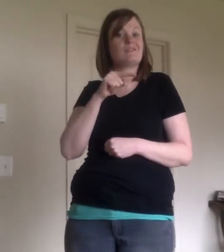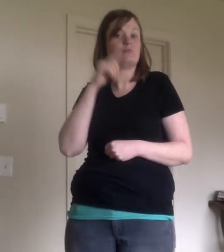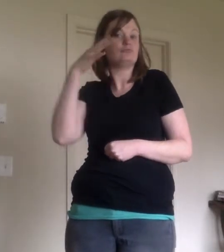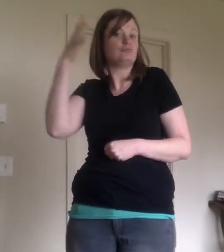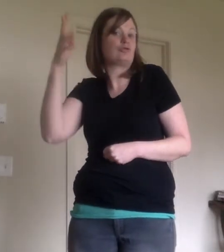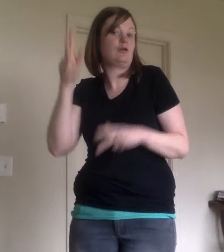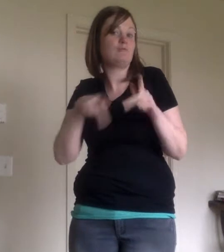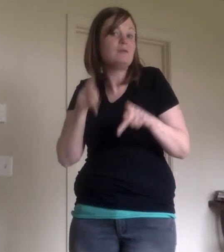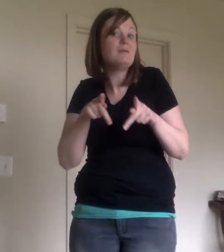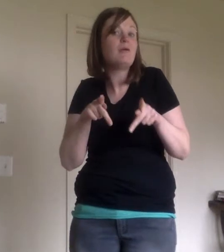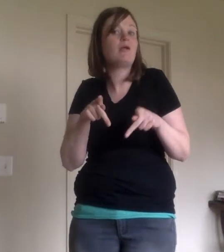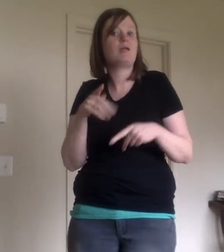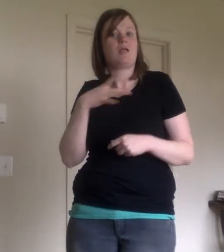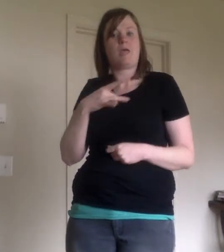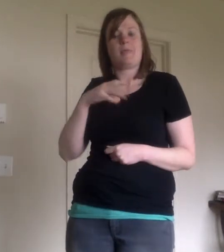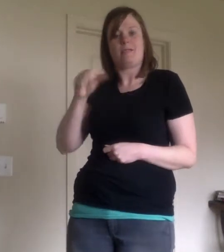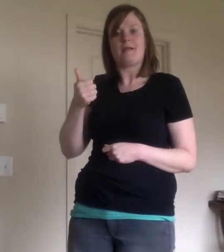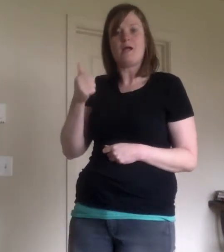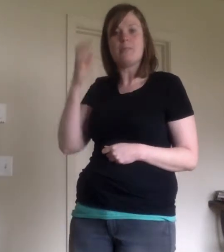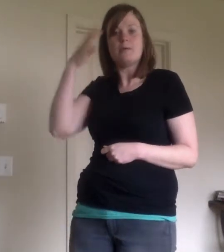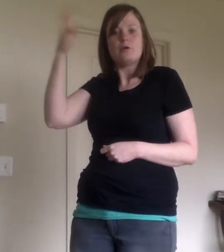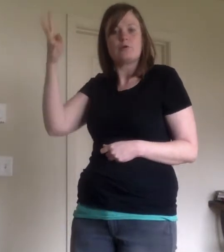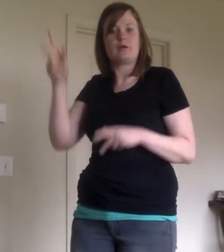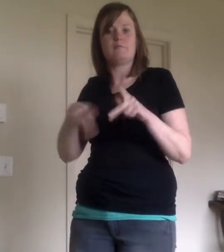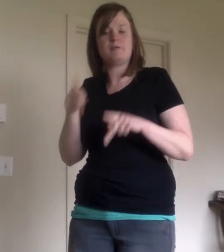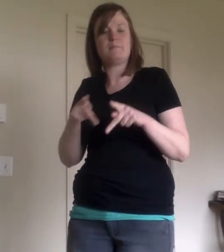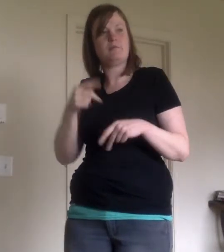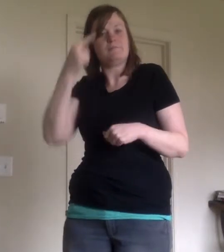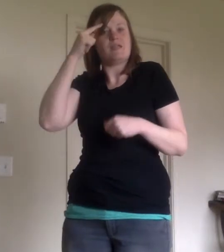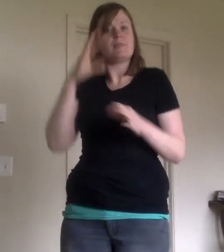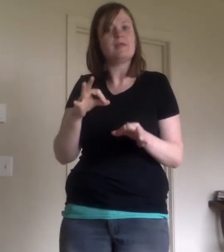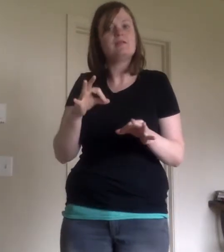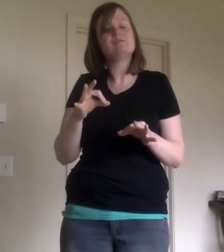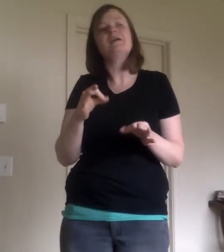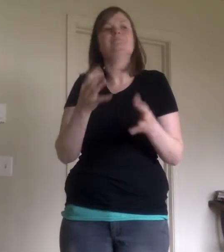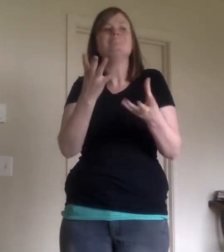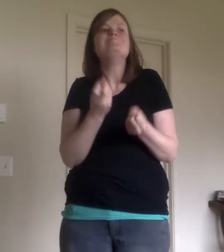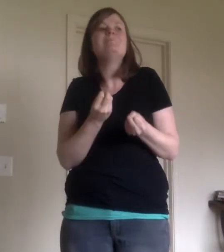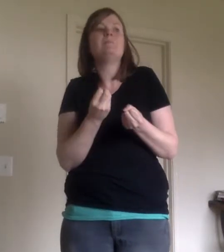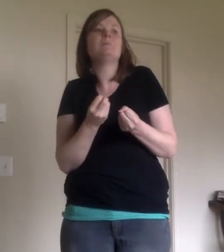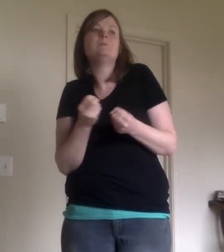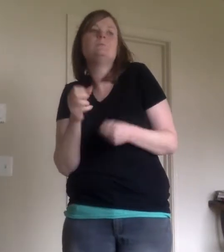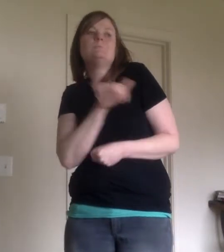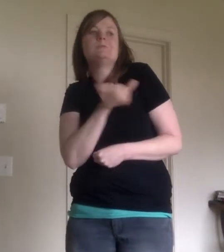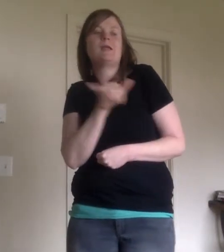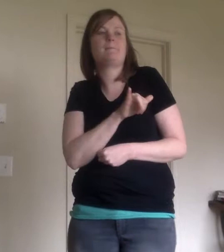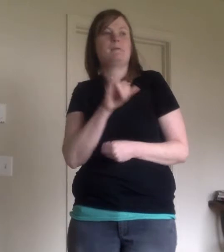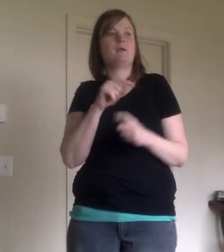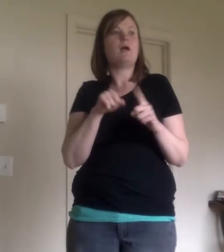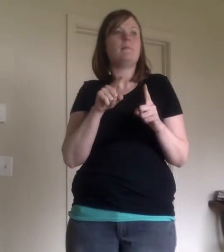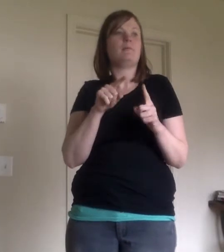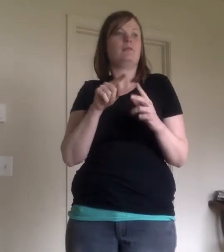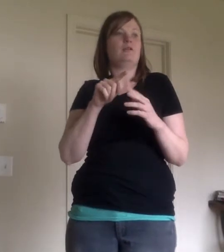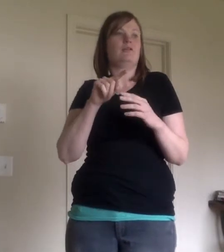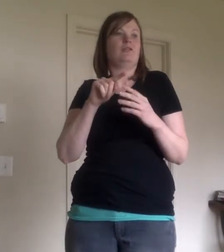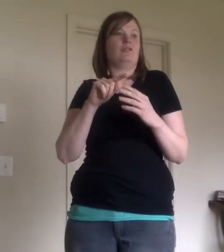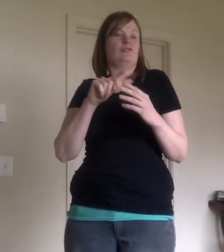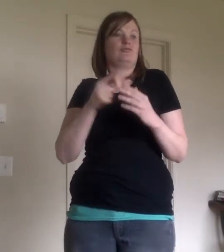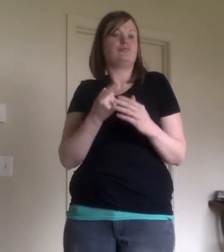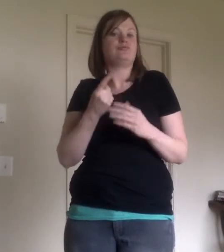people, and they like their work. So they decide to get into doing creative work, but when they're first starting out, they go through a long stretch of time where